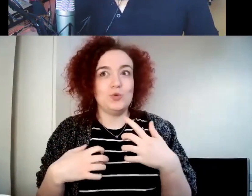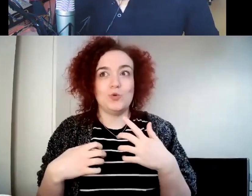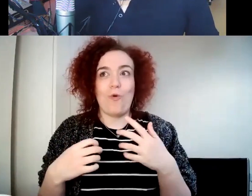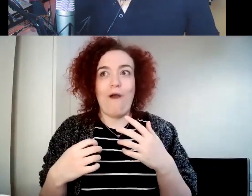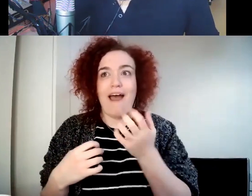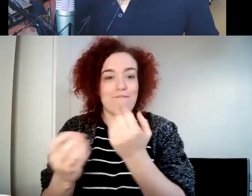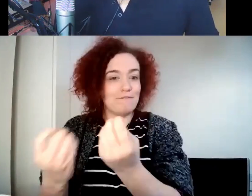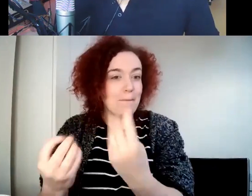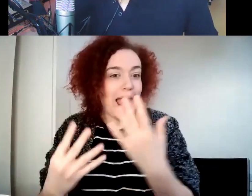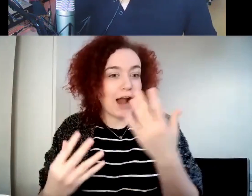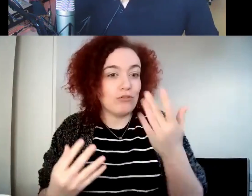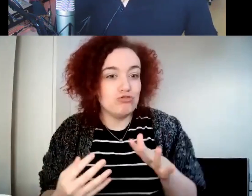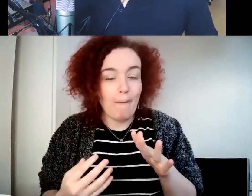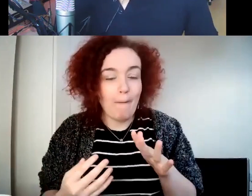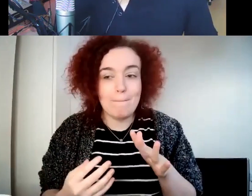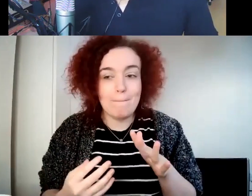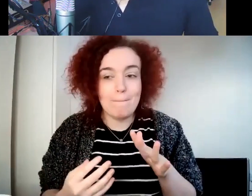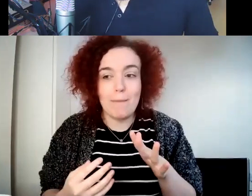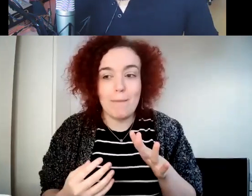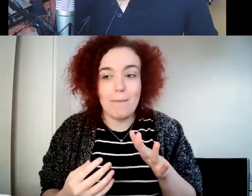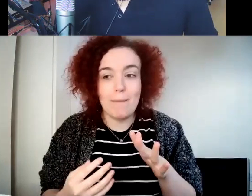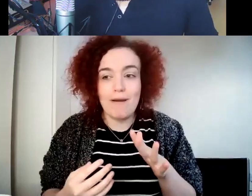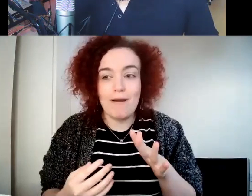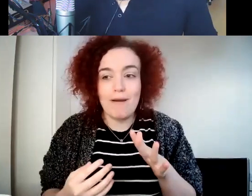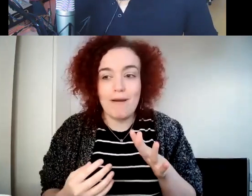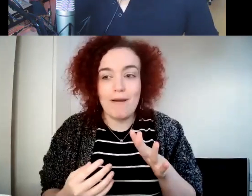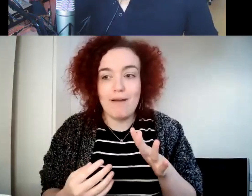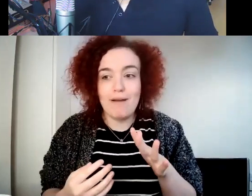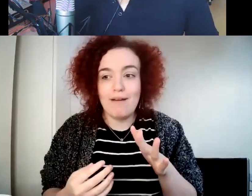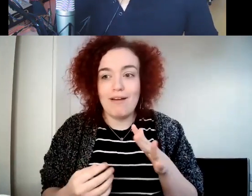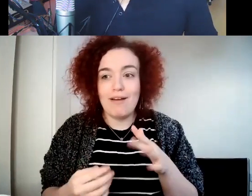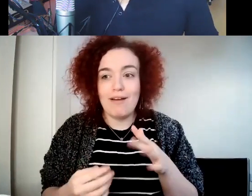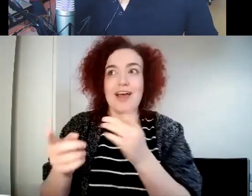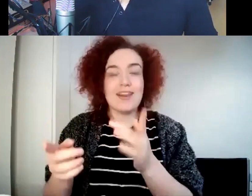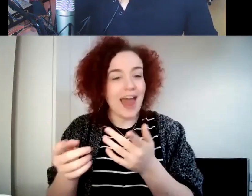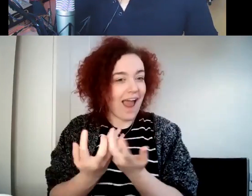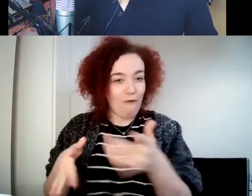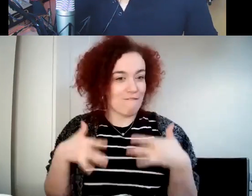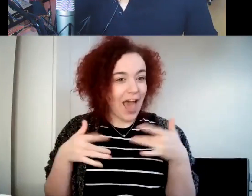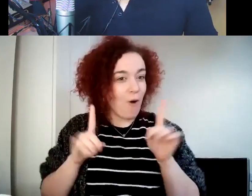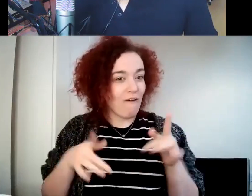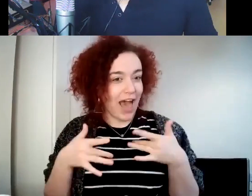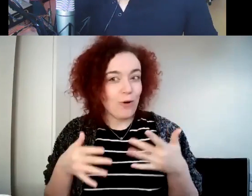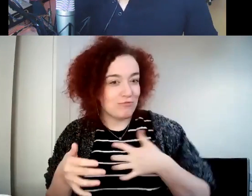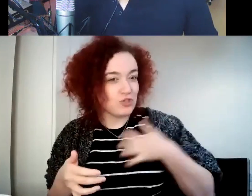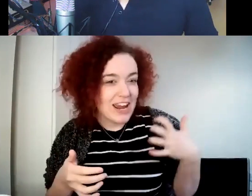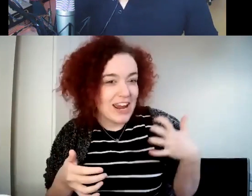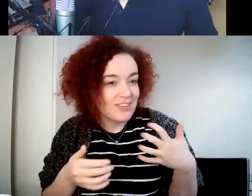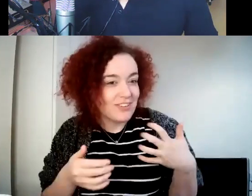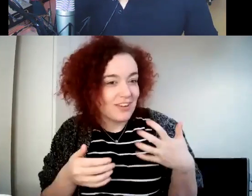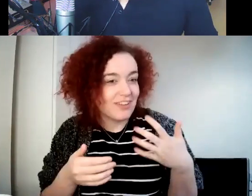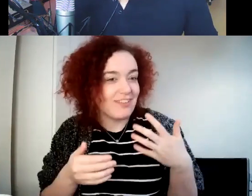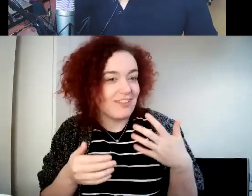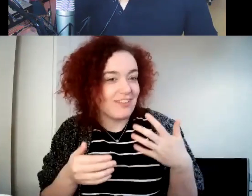and English, and it was really interesting to have feedback from those various audience members. To see how